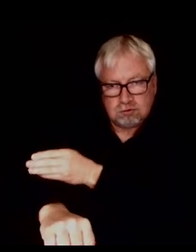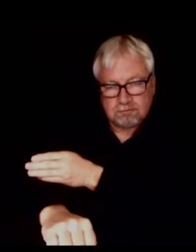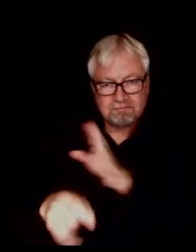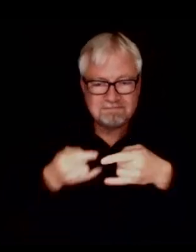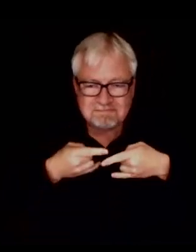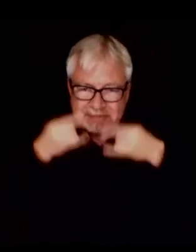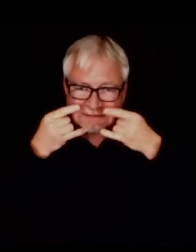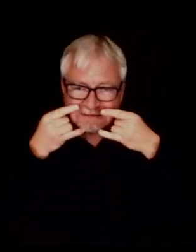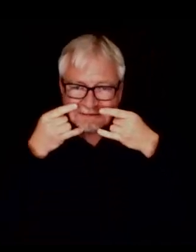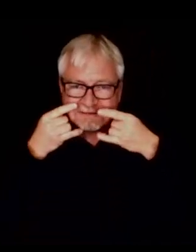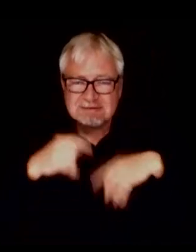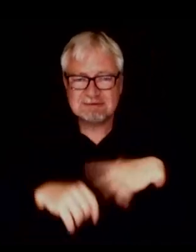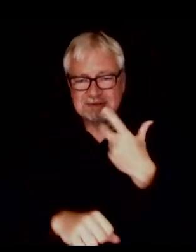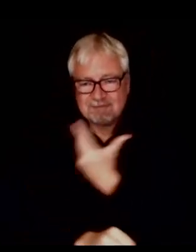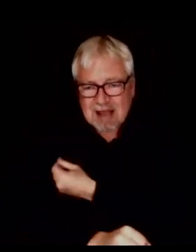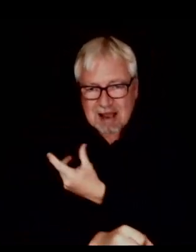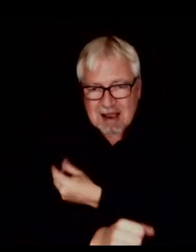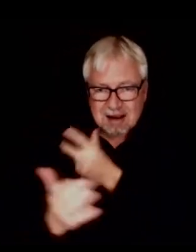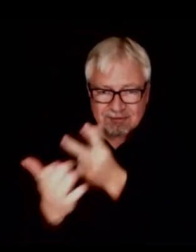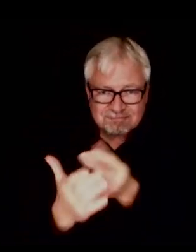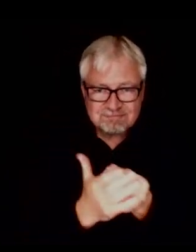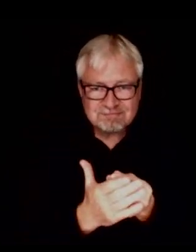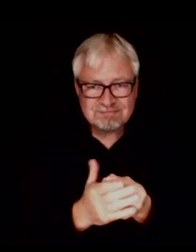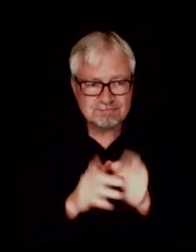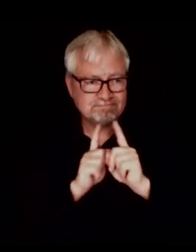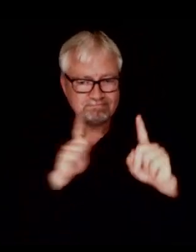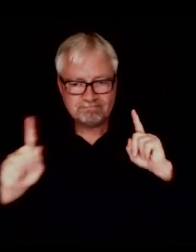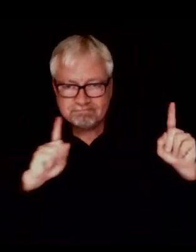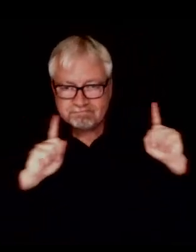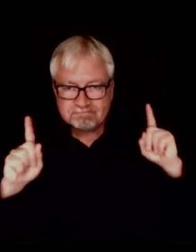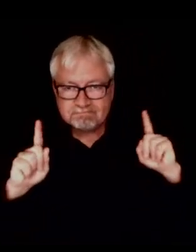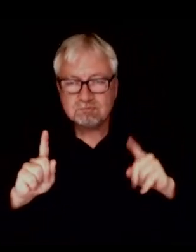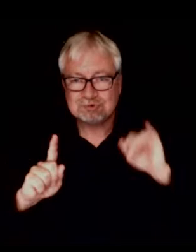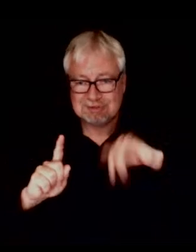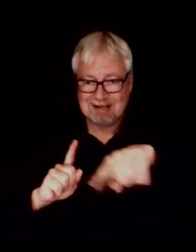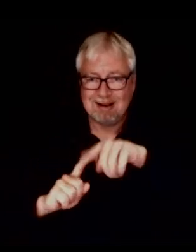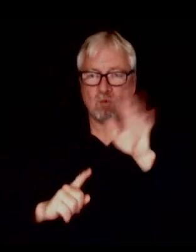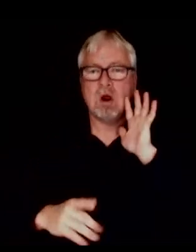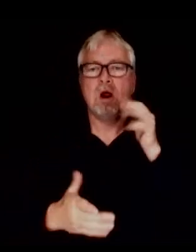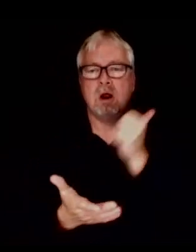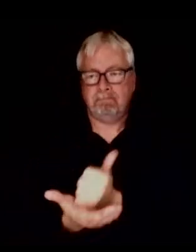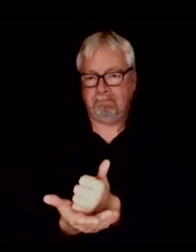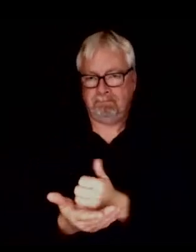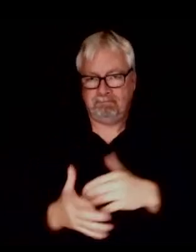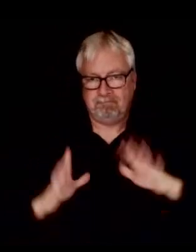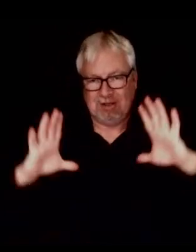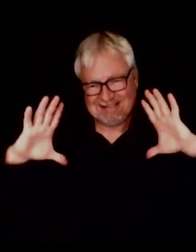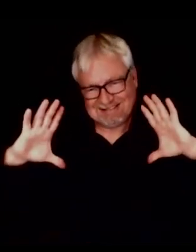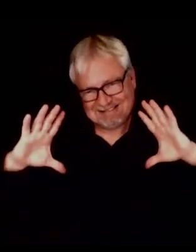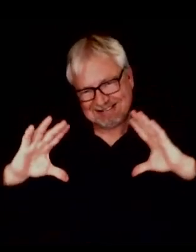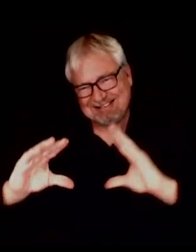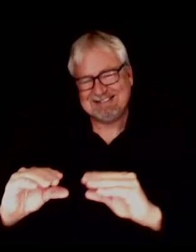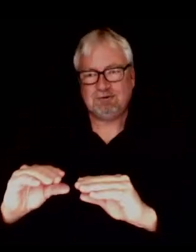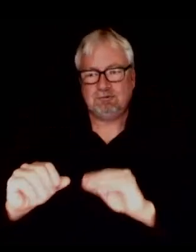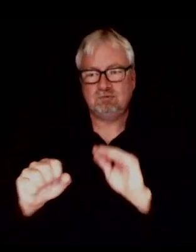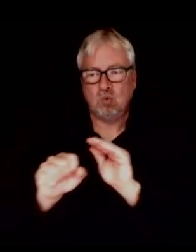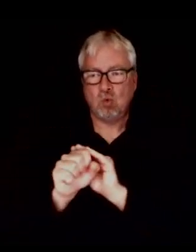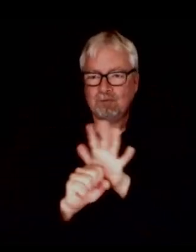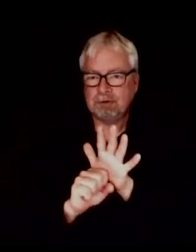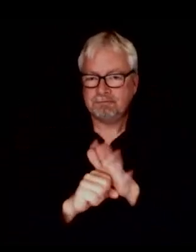quickly we will get to the end of this pandemic, which we also desperately want. And with that, I will now turn it over